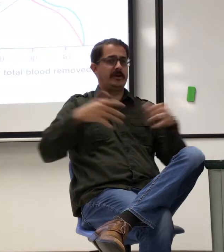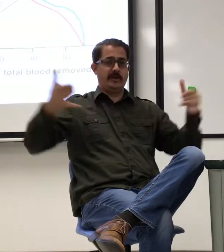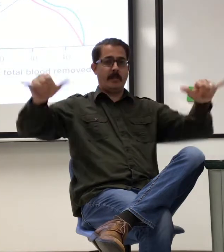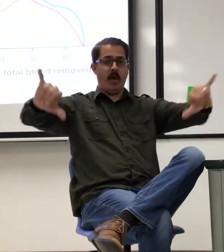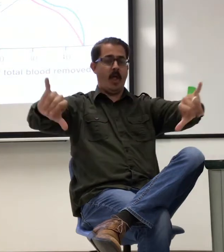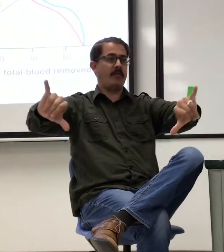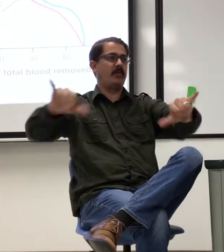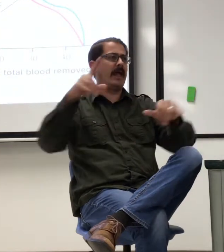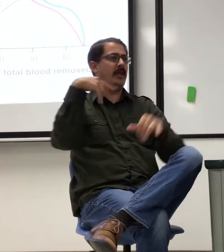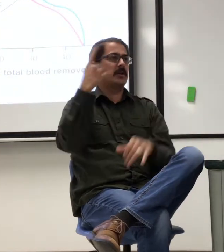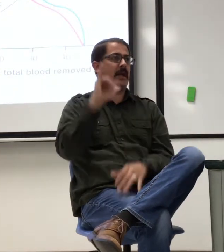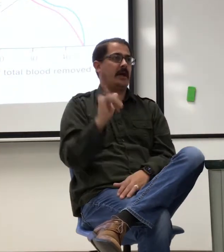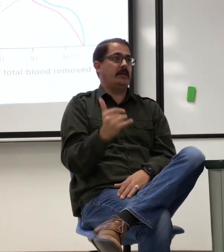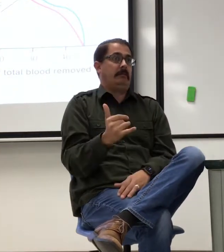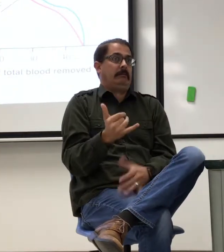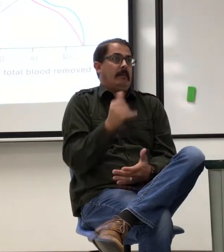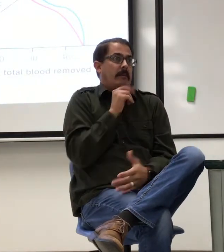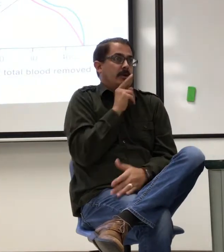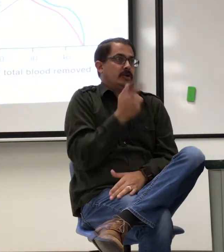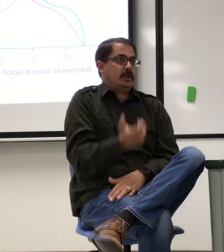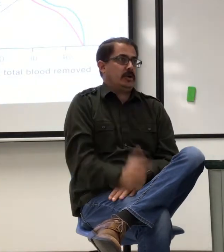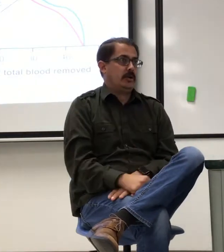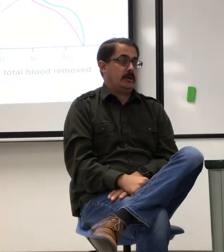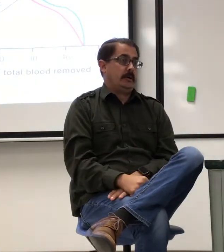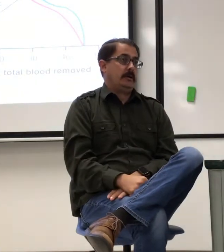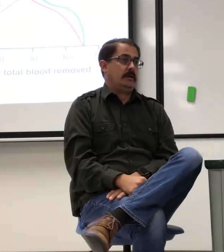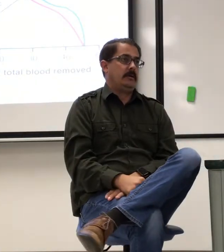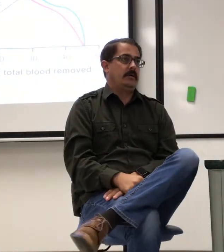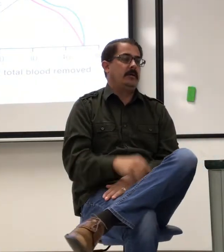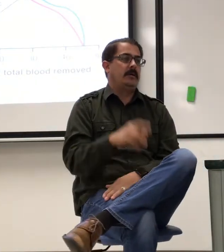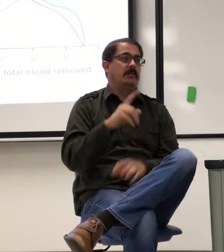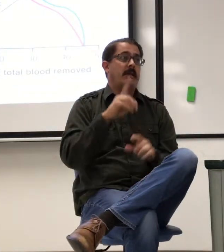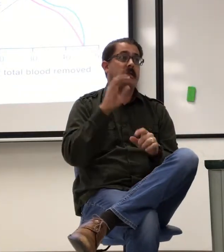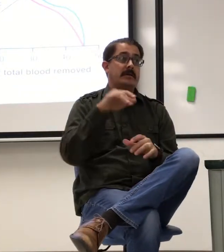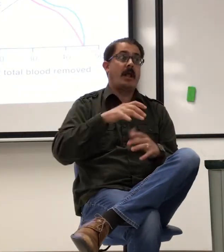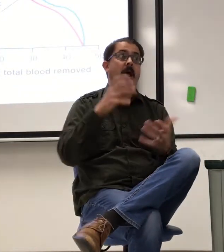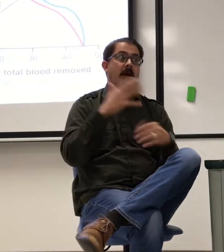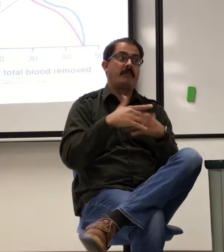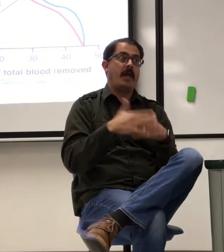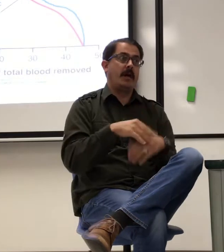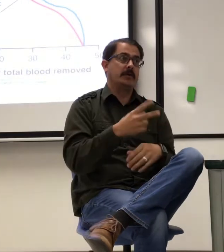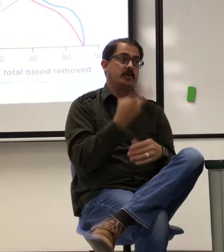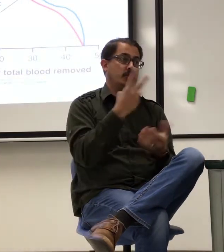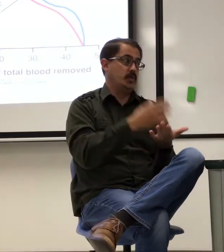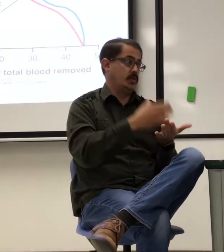that look like? I'm not sure. But that's a lot of blood.